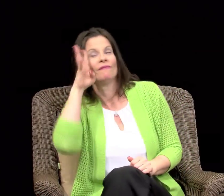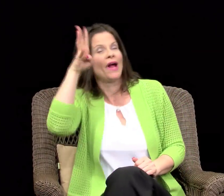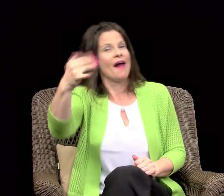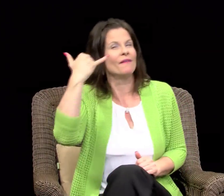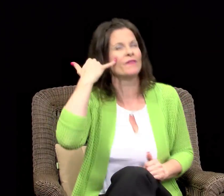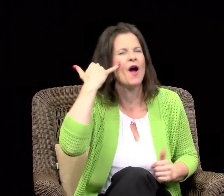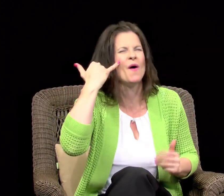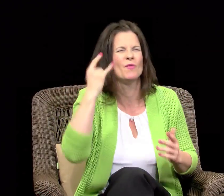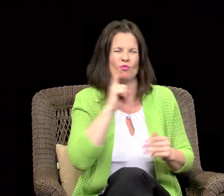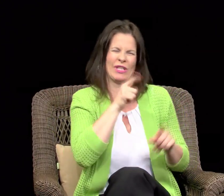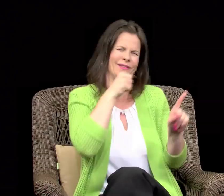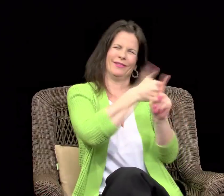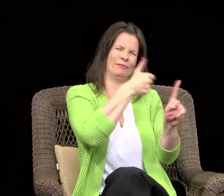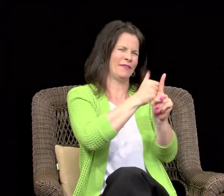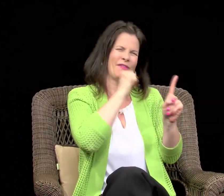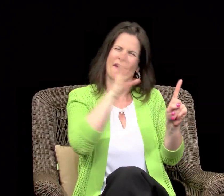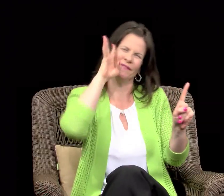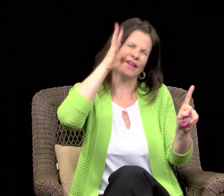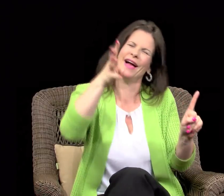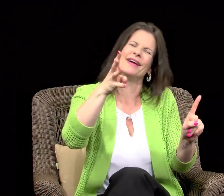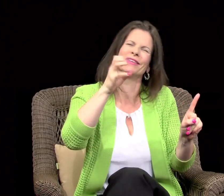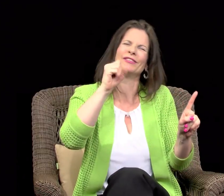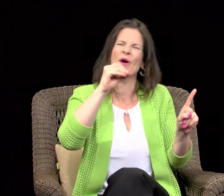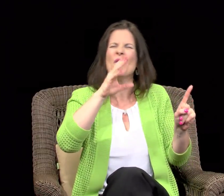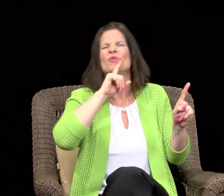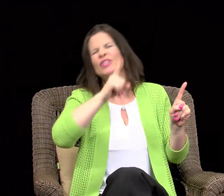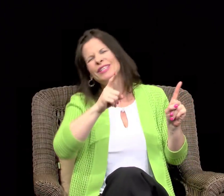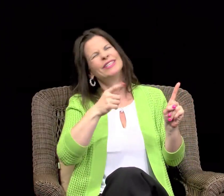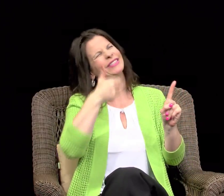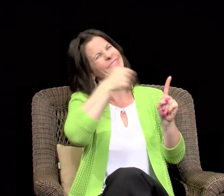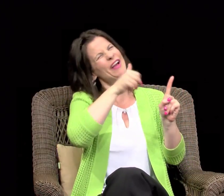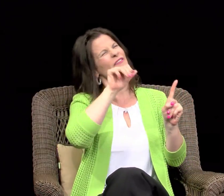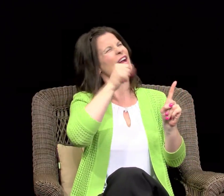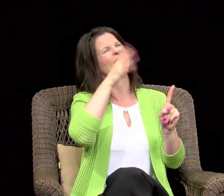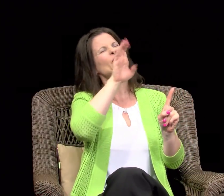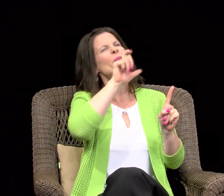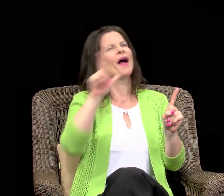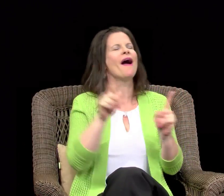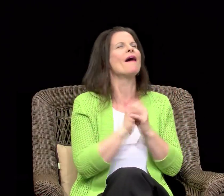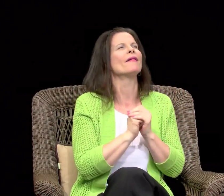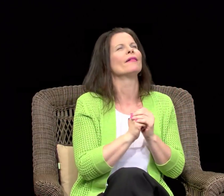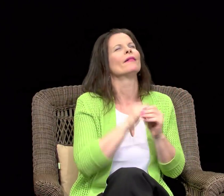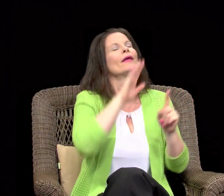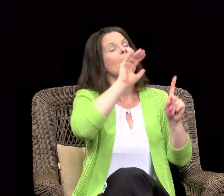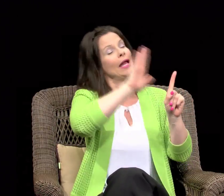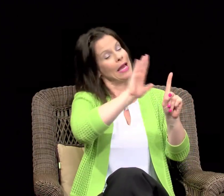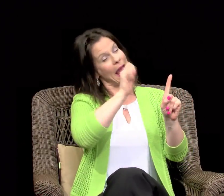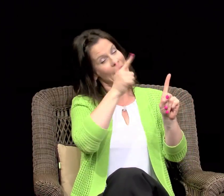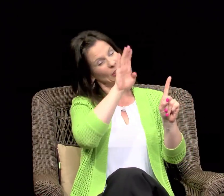people. People think that he invented the phone, but he really didn't. Alexender Graham